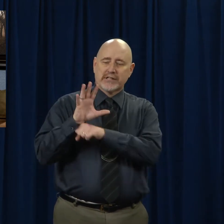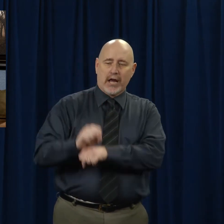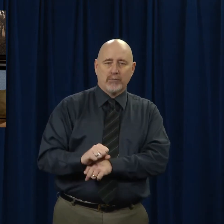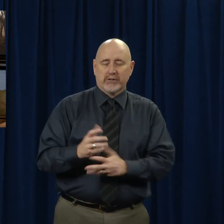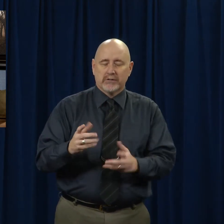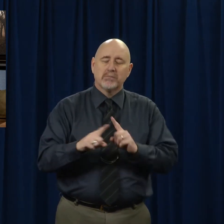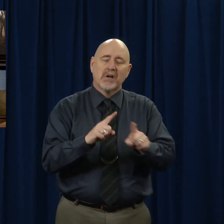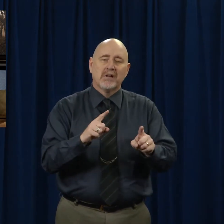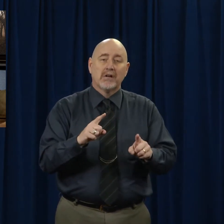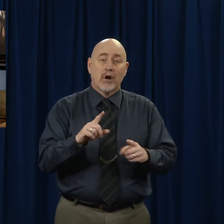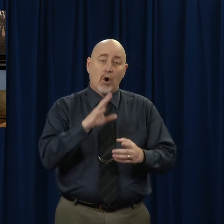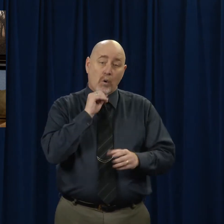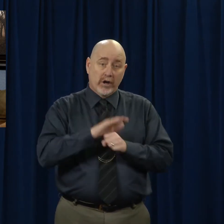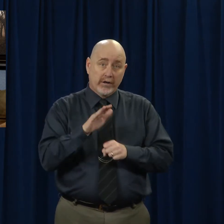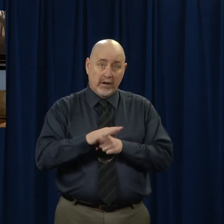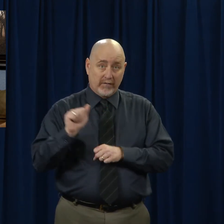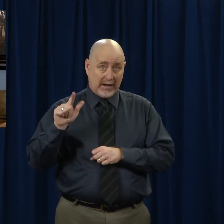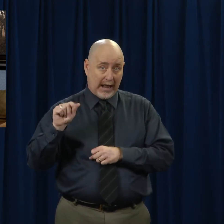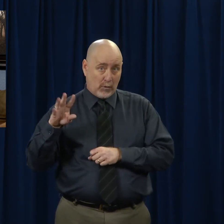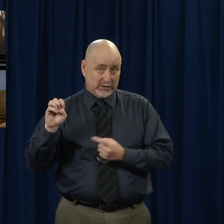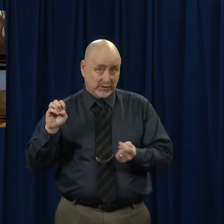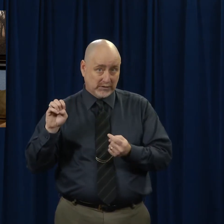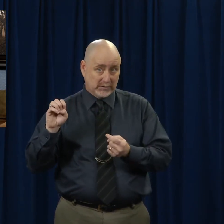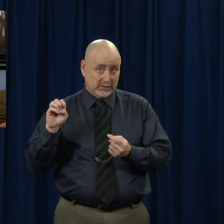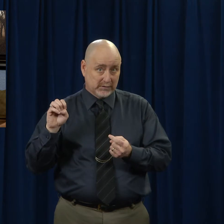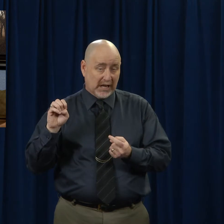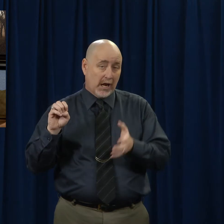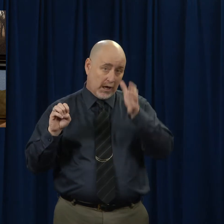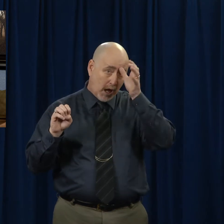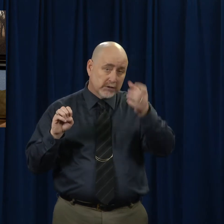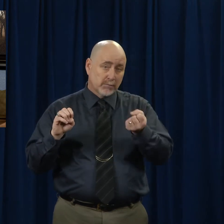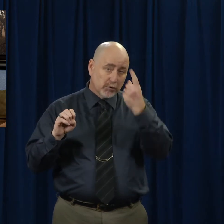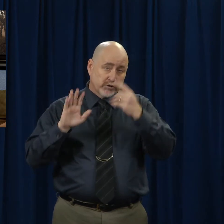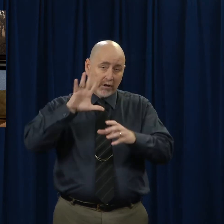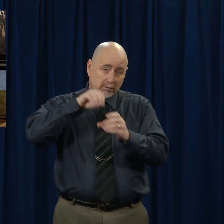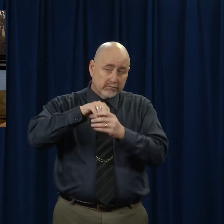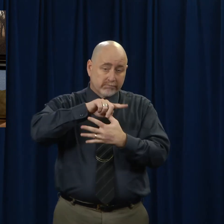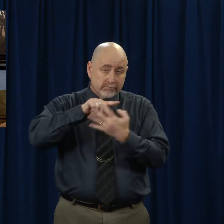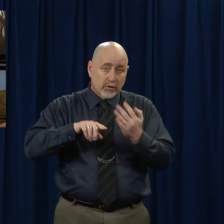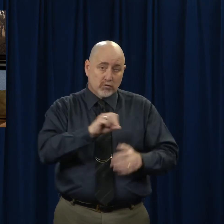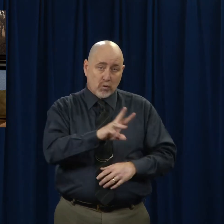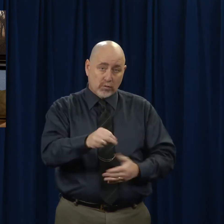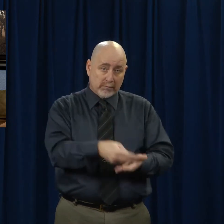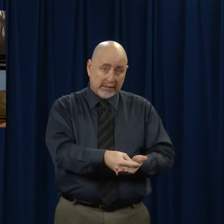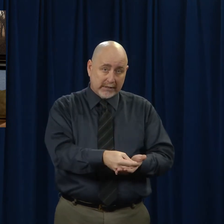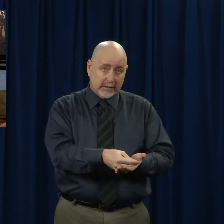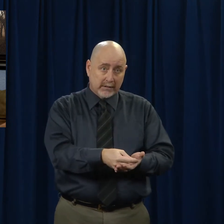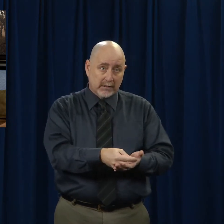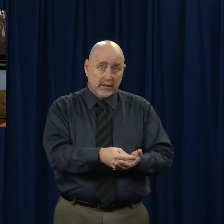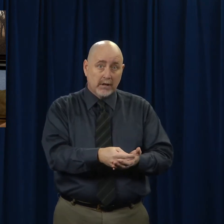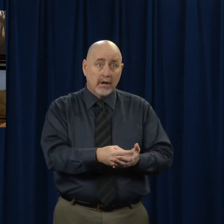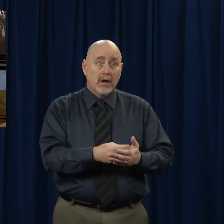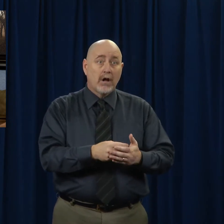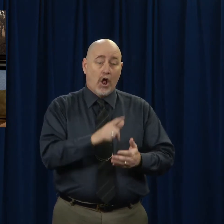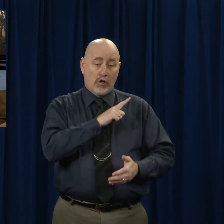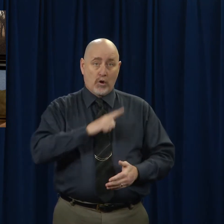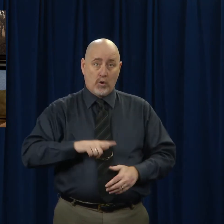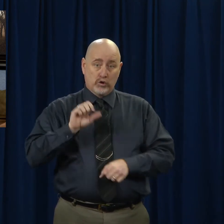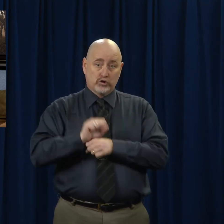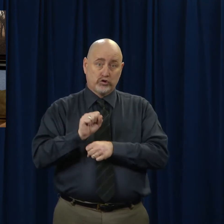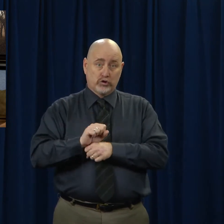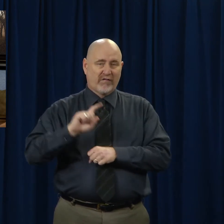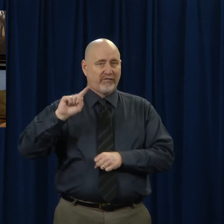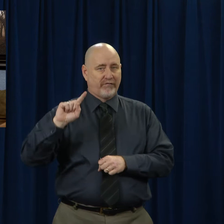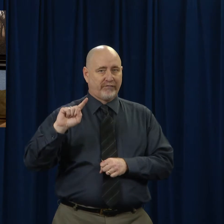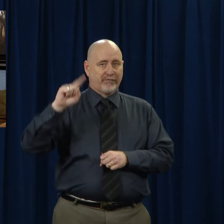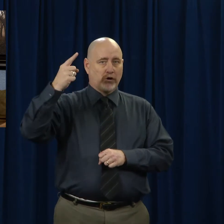habit, I suppose. But when they're old enough to have allowance and understand about having money of their own, the contribution to the Lord's work